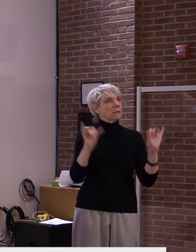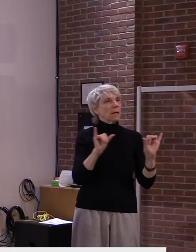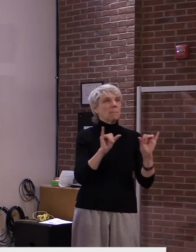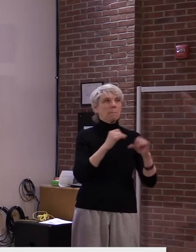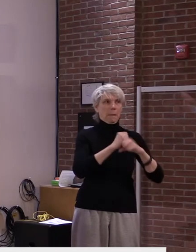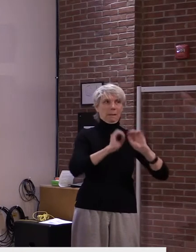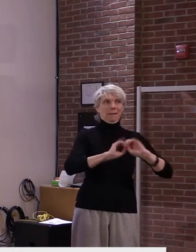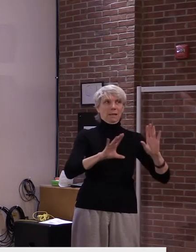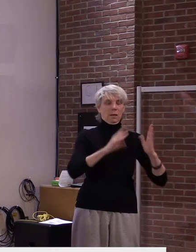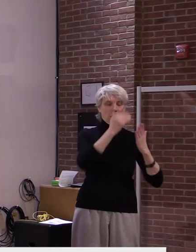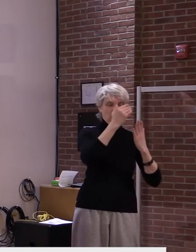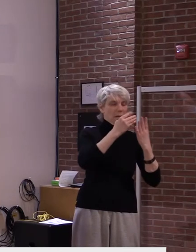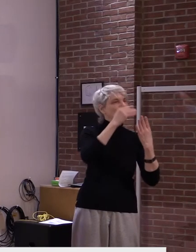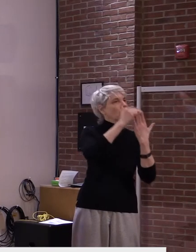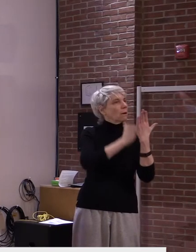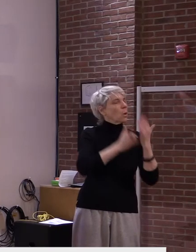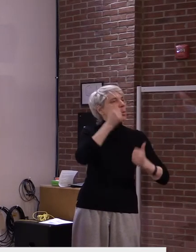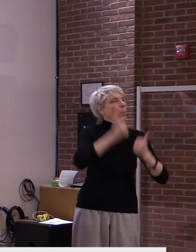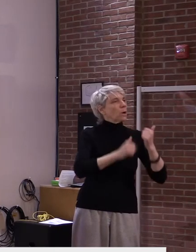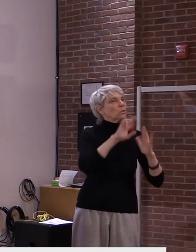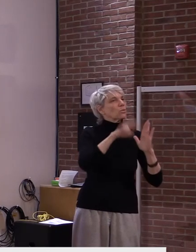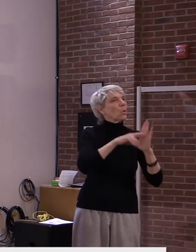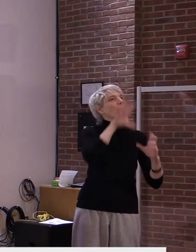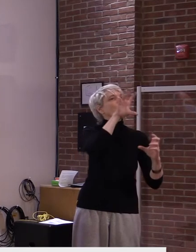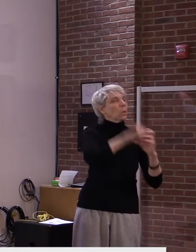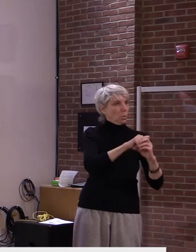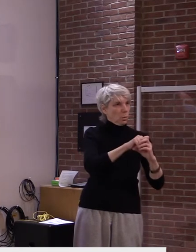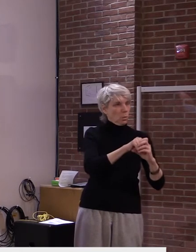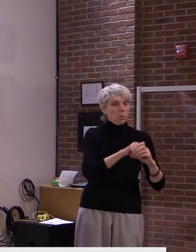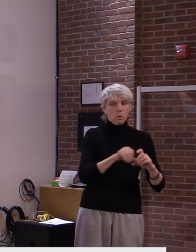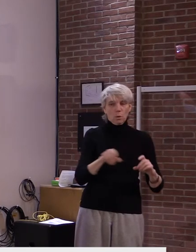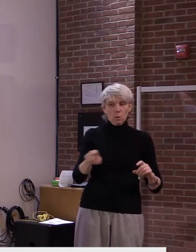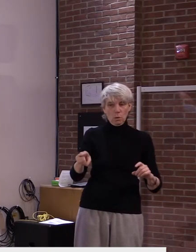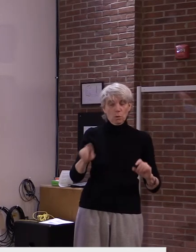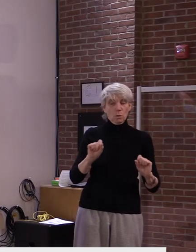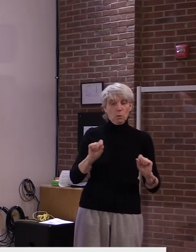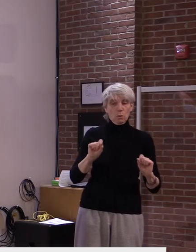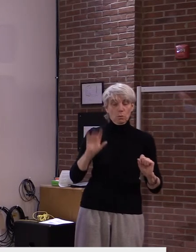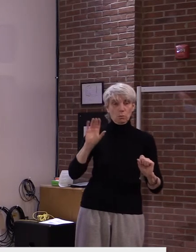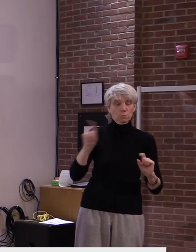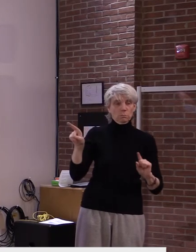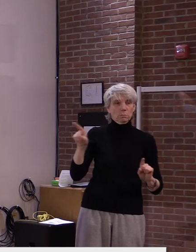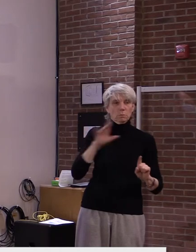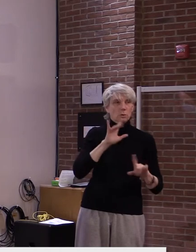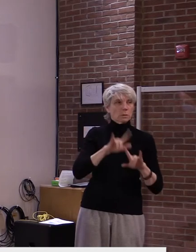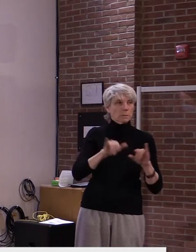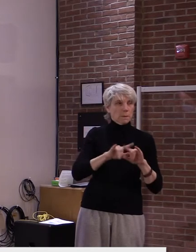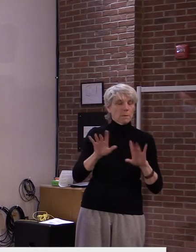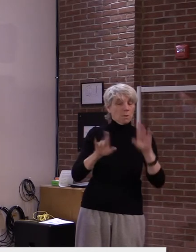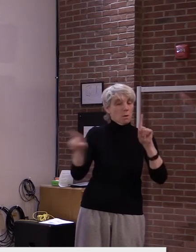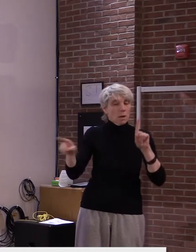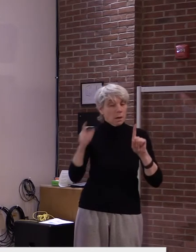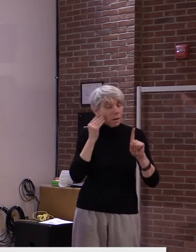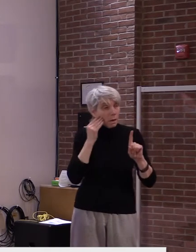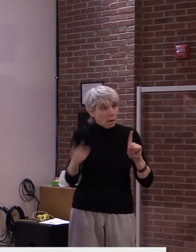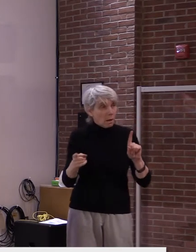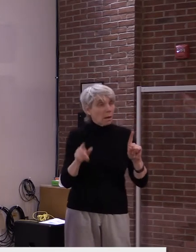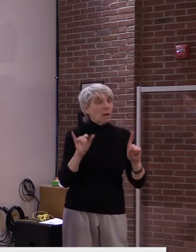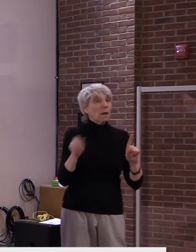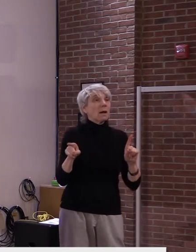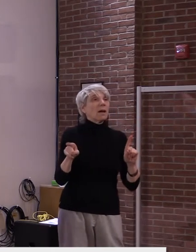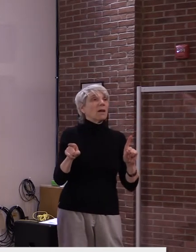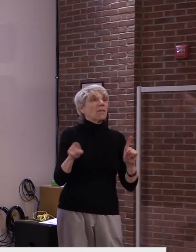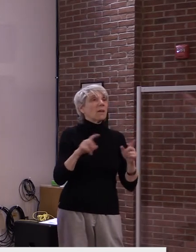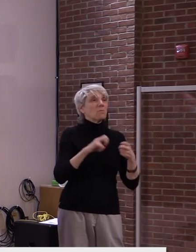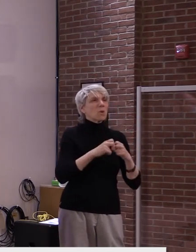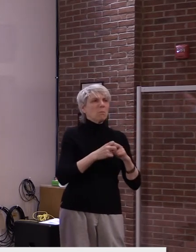And by the way, go ahead. And by the way, that's going to become less and